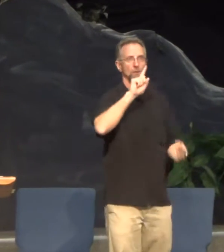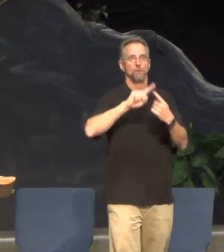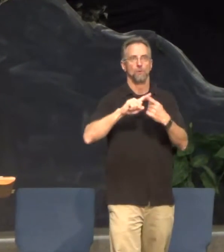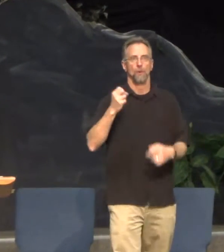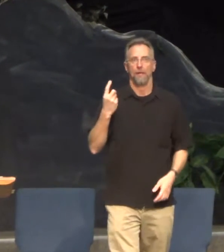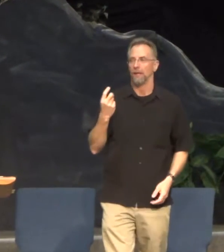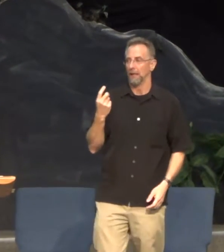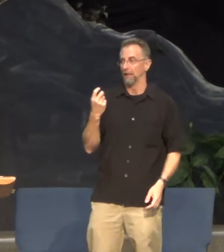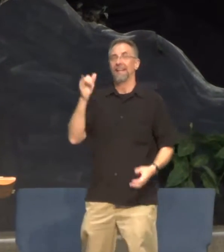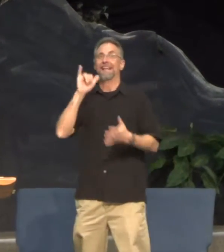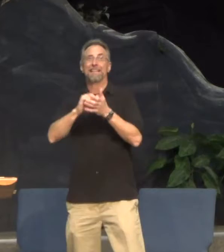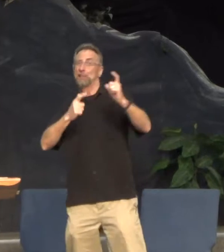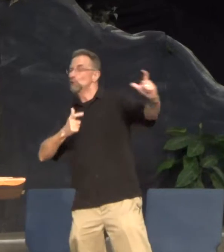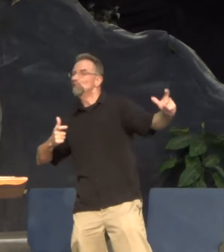We look at 1 Corinthians chapter